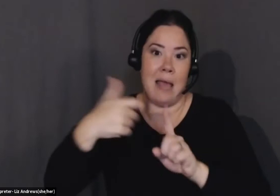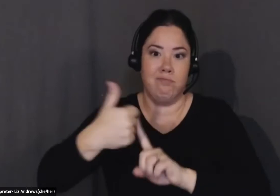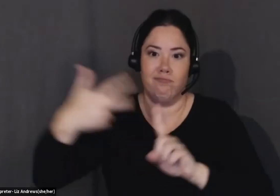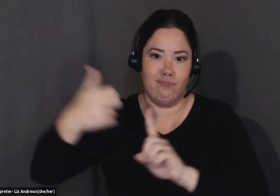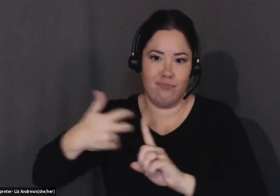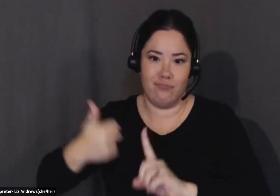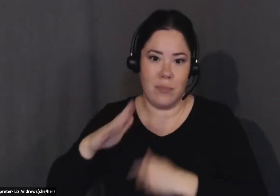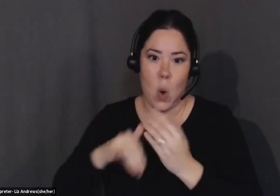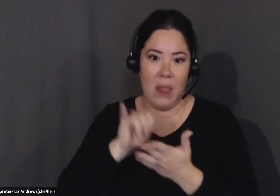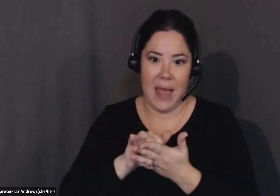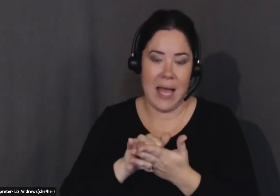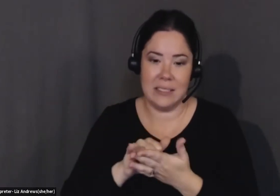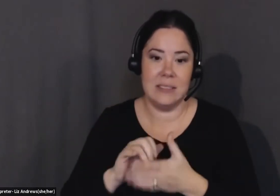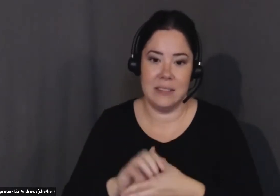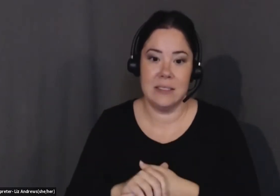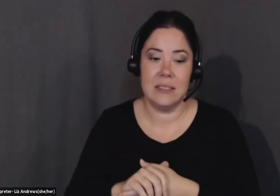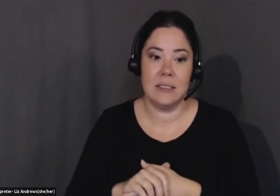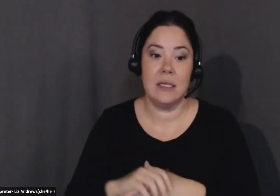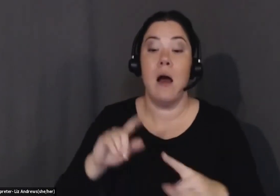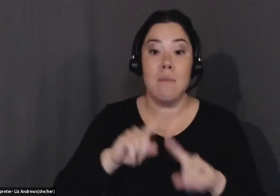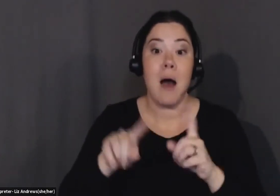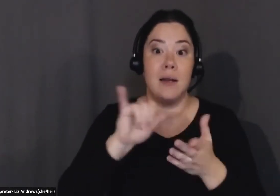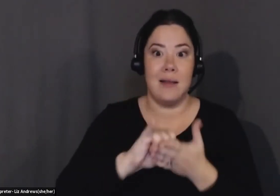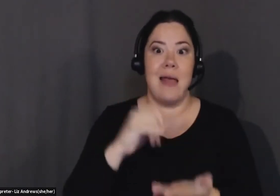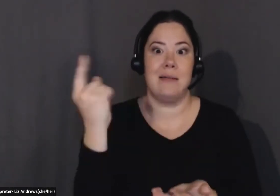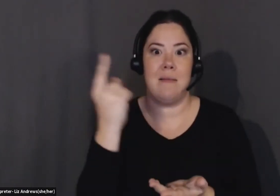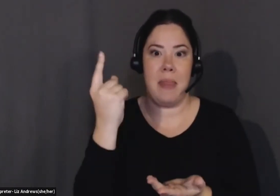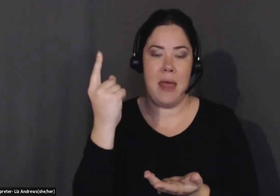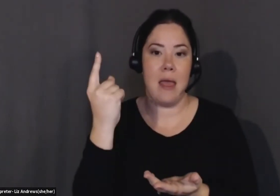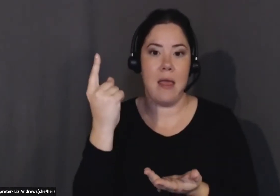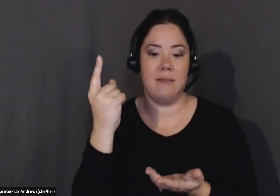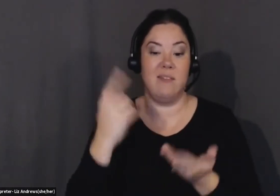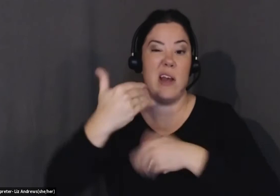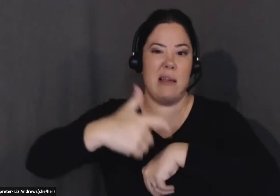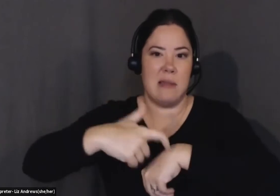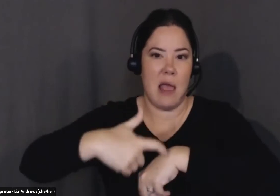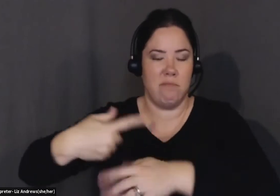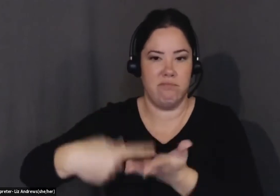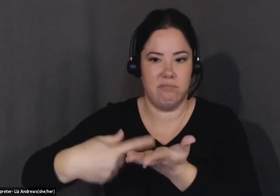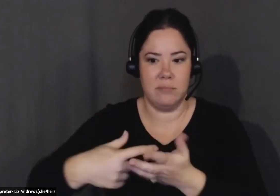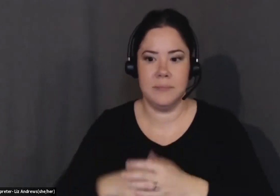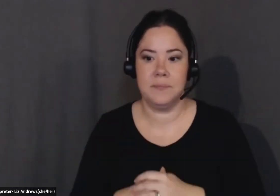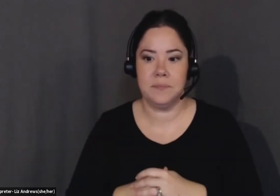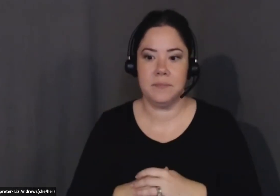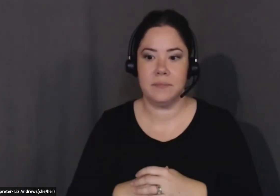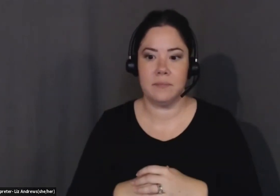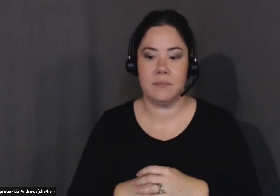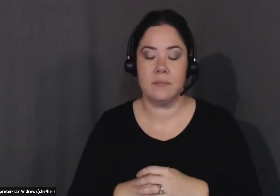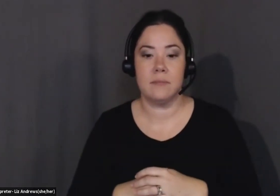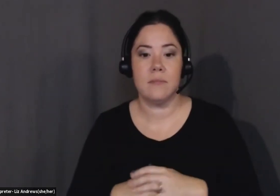into that. But that's something for the next time. We have a